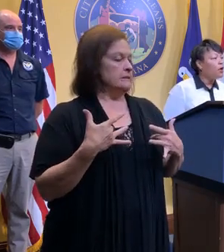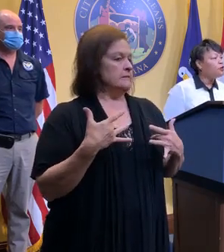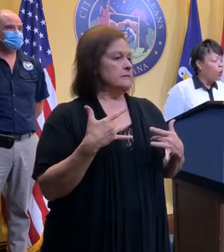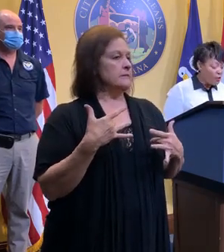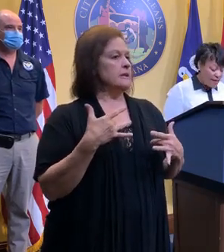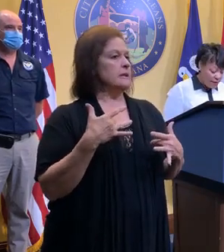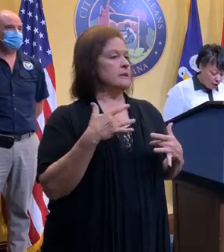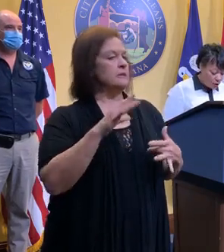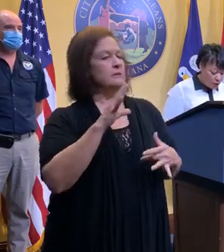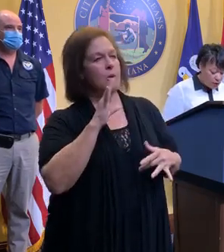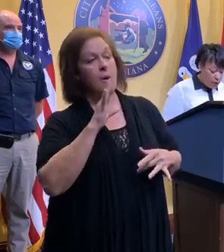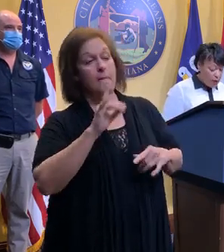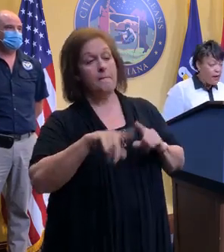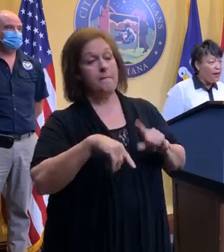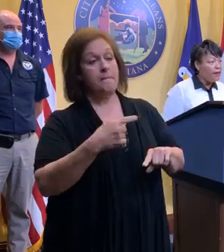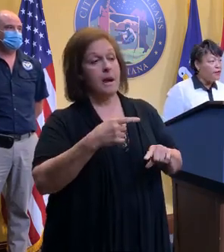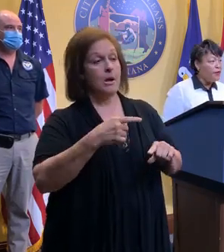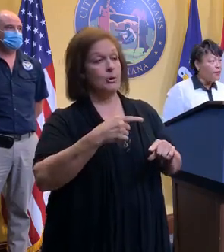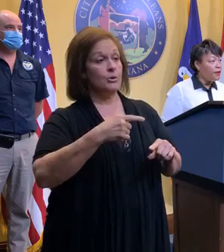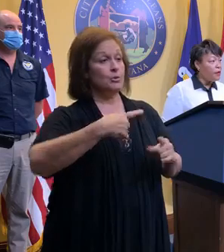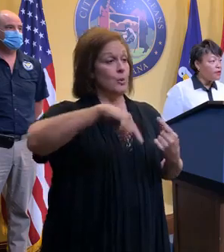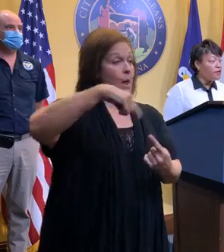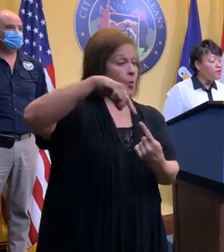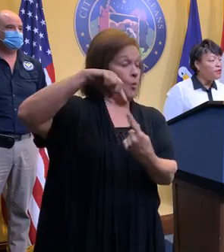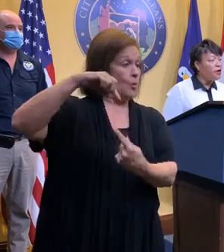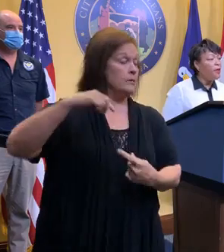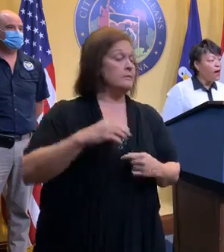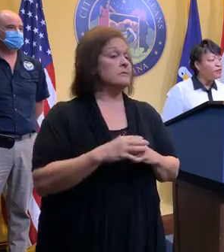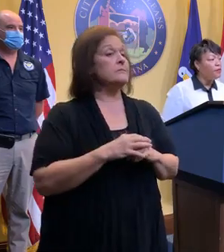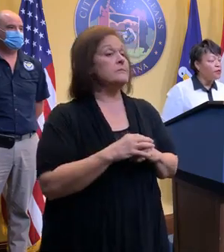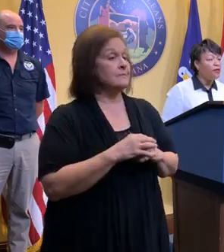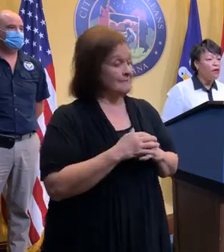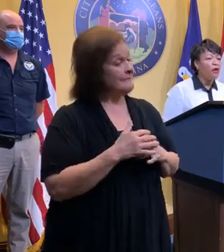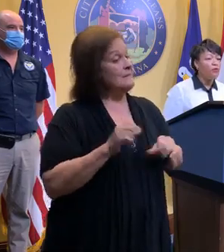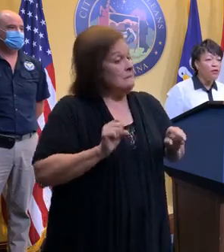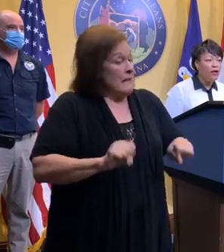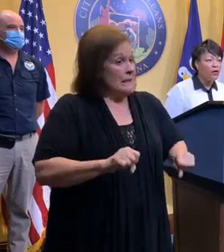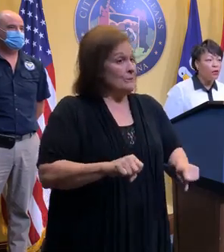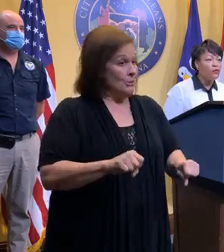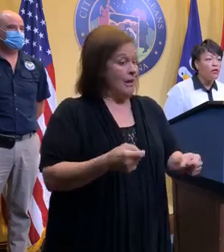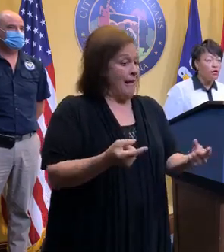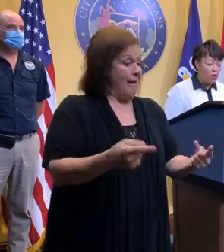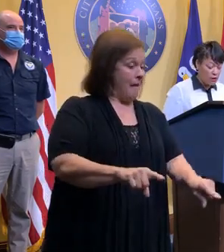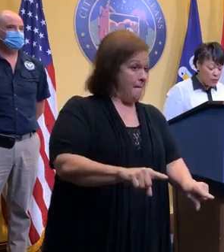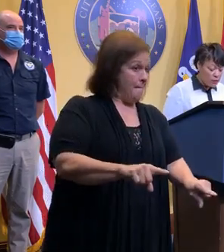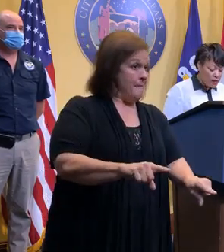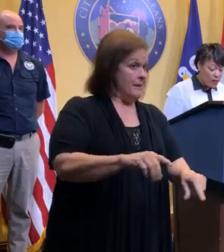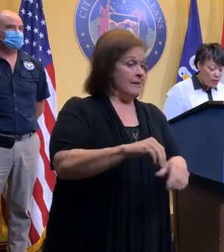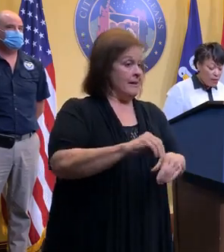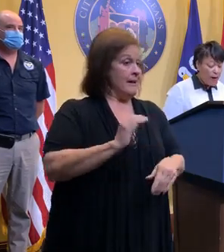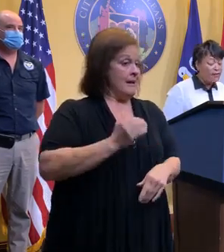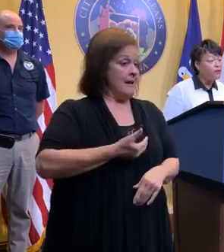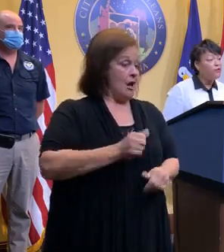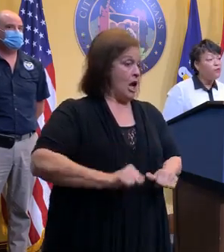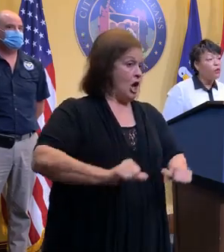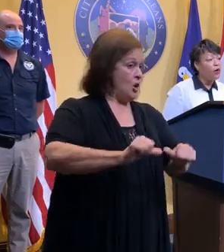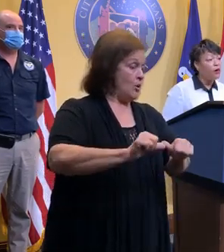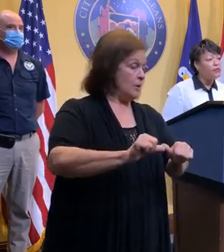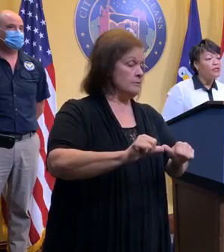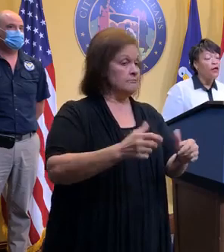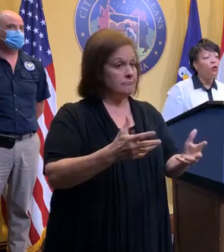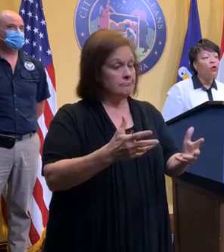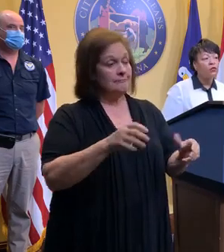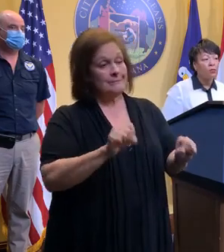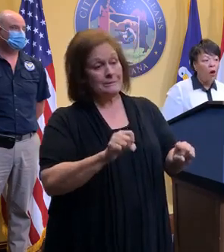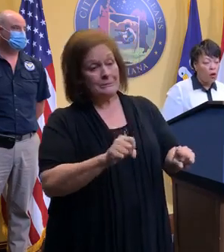to tornadoes. And there are definitely a possibility of tornadoes in our community, possibly